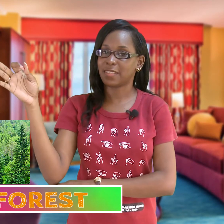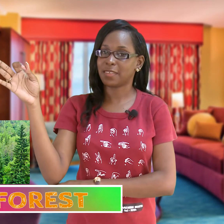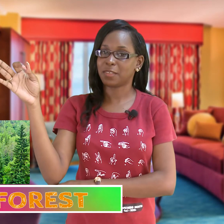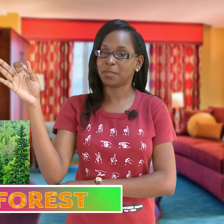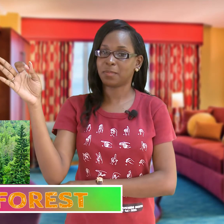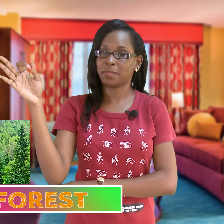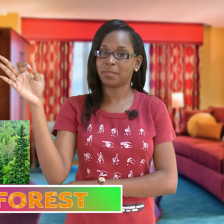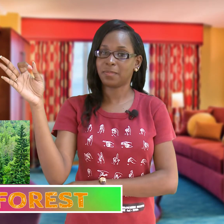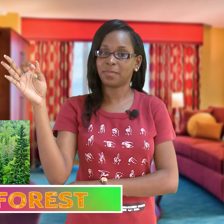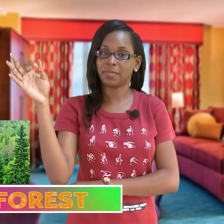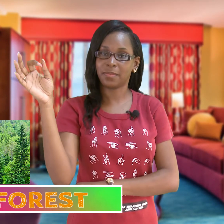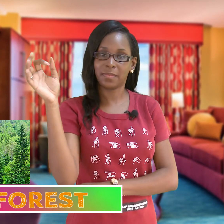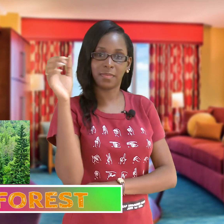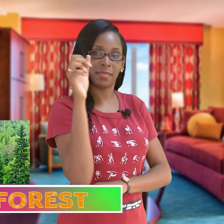Forest.